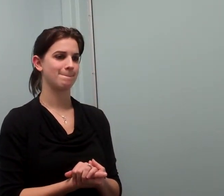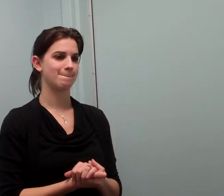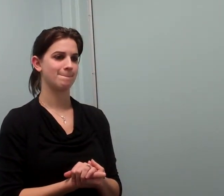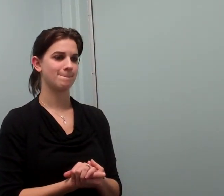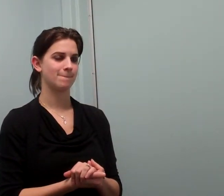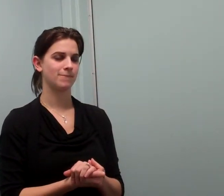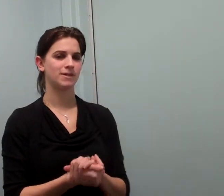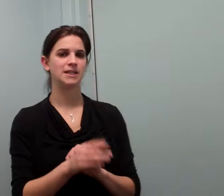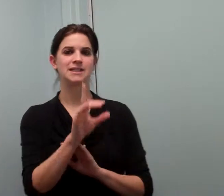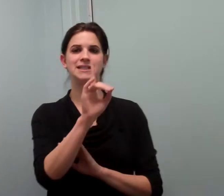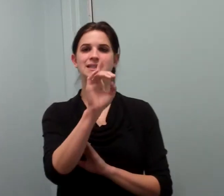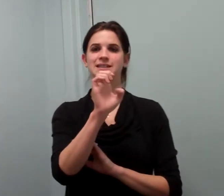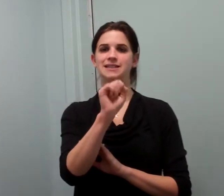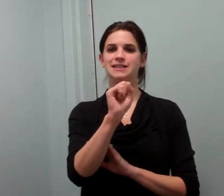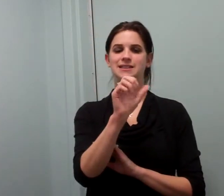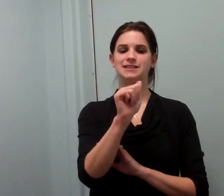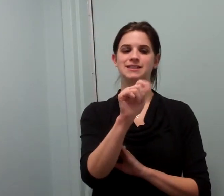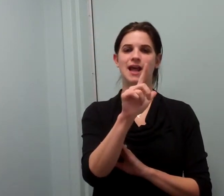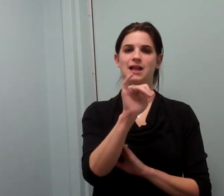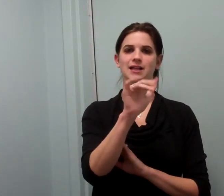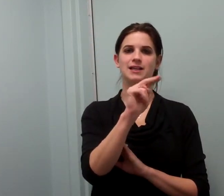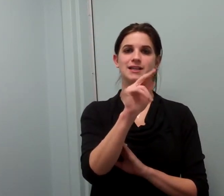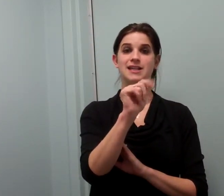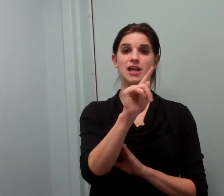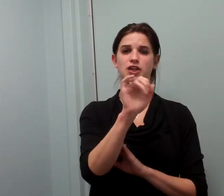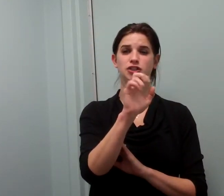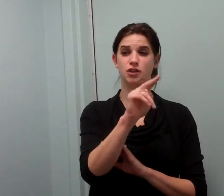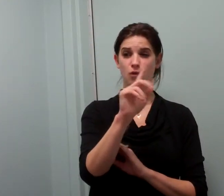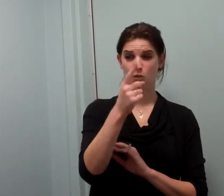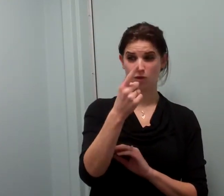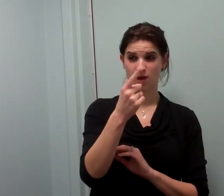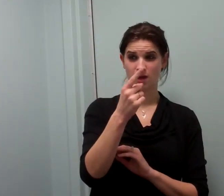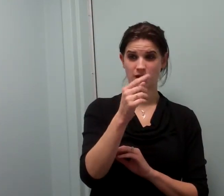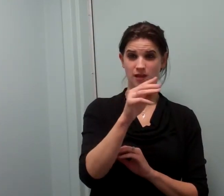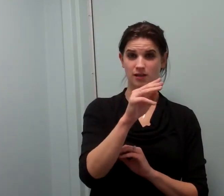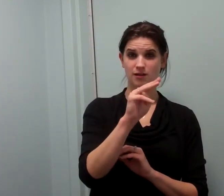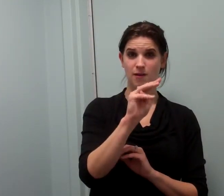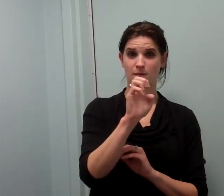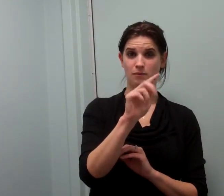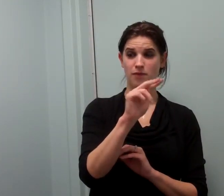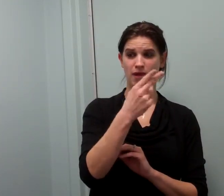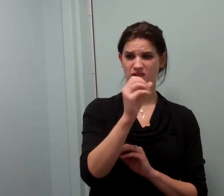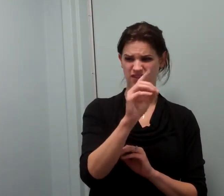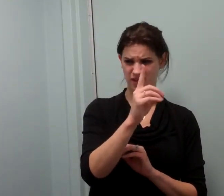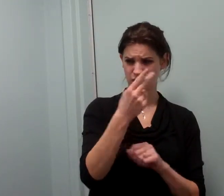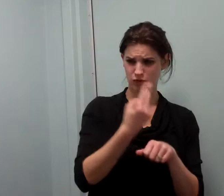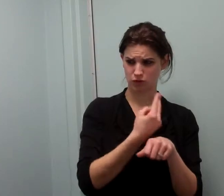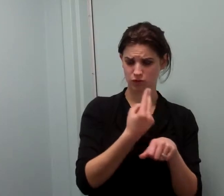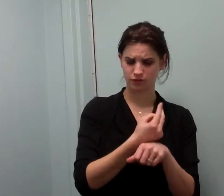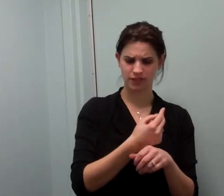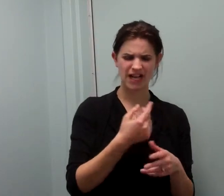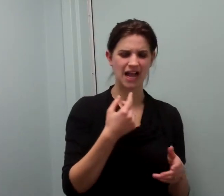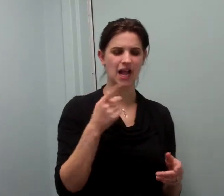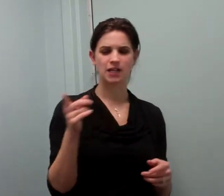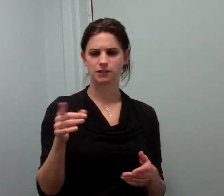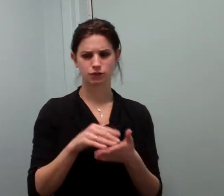Desalination. One method to use evaporation. Remember what that was? The water evaporates and the salt stays.